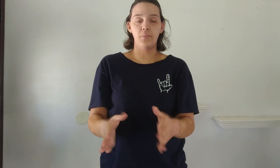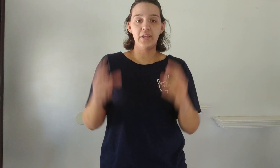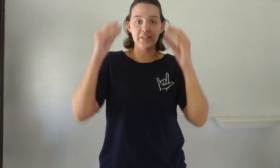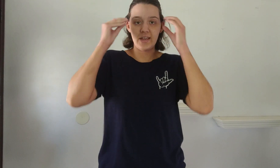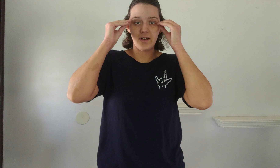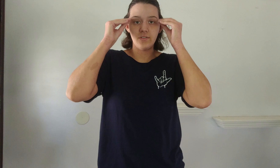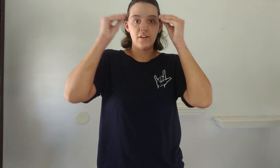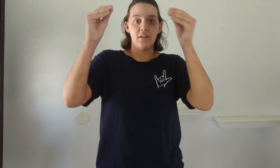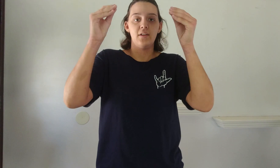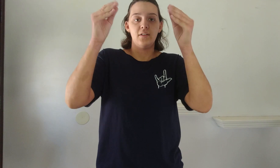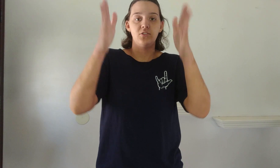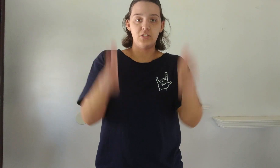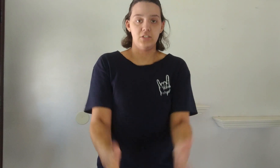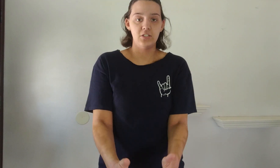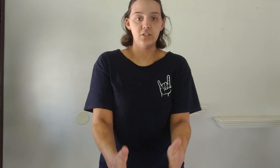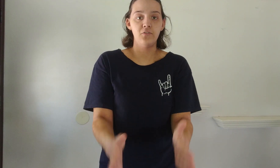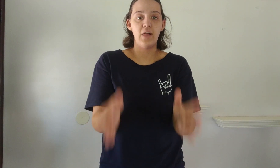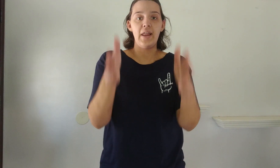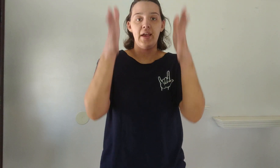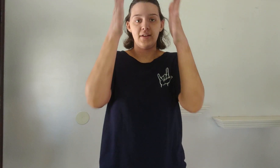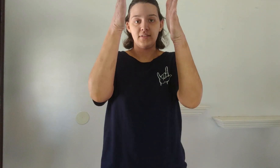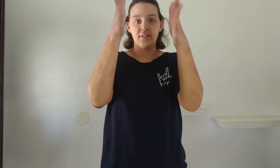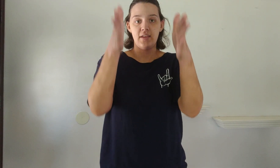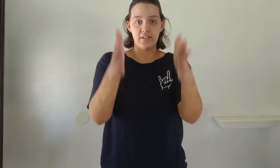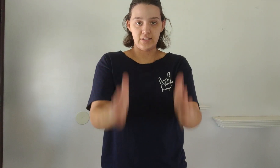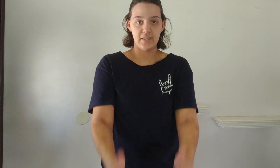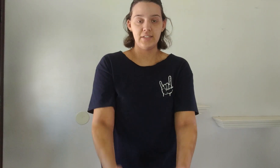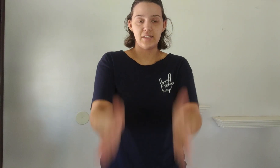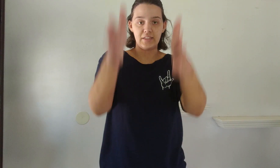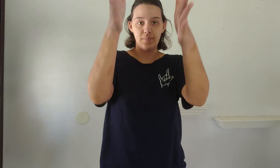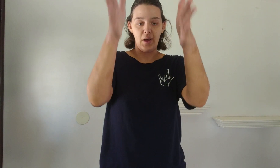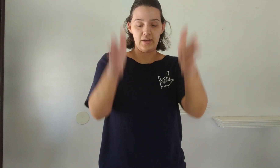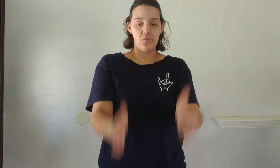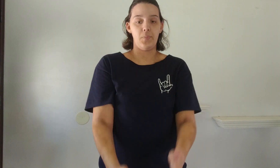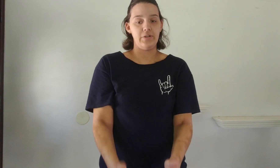it down just to two flat hands, and this is like the body of the person.